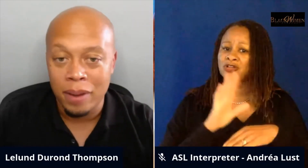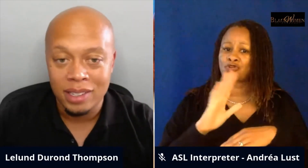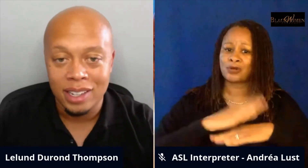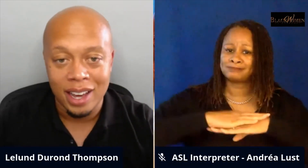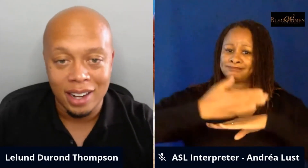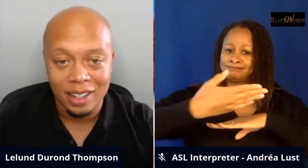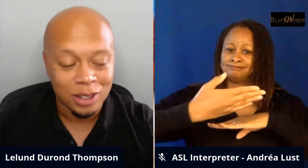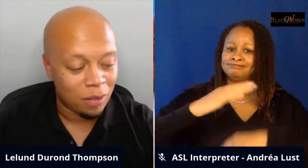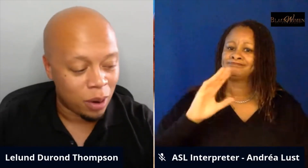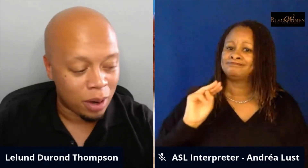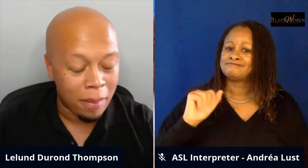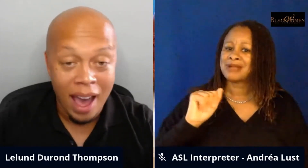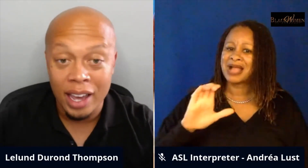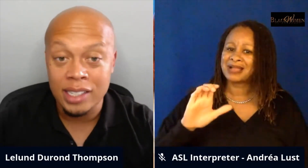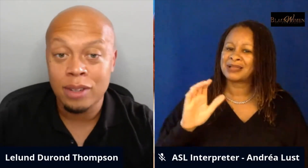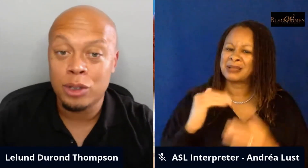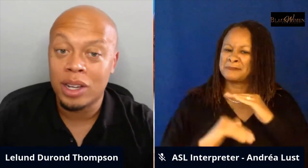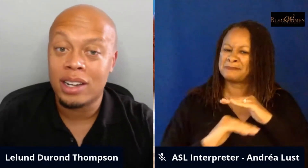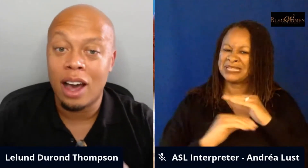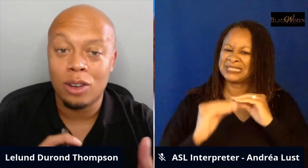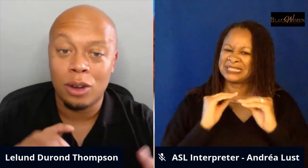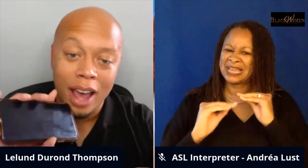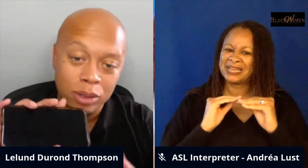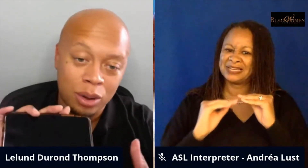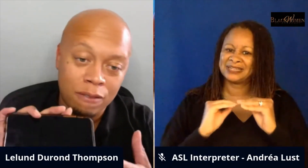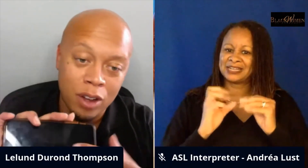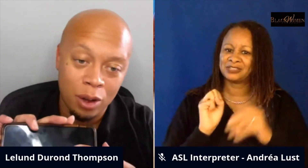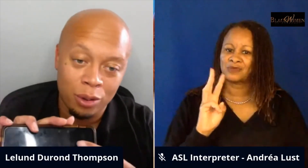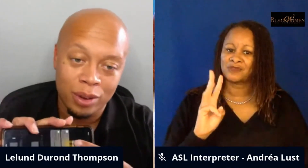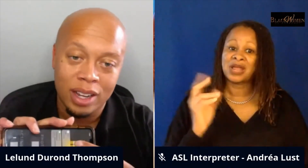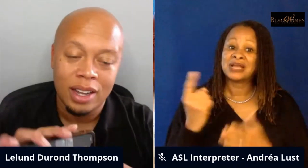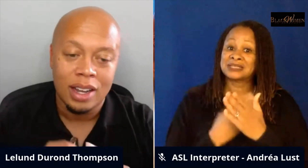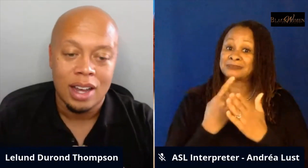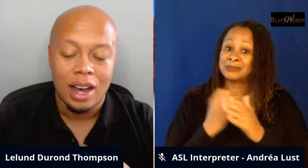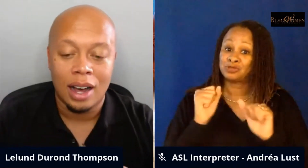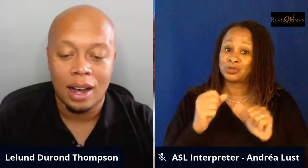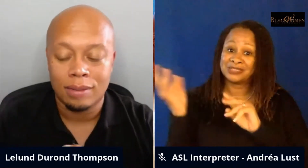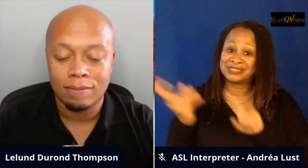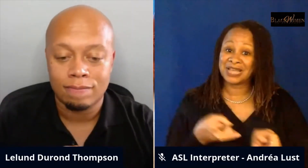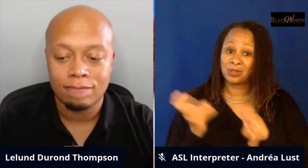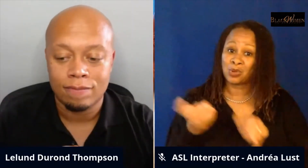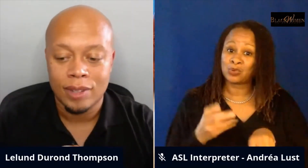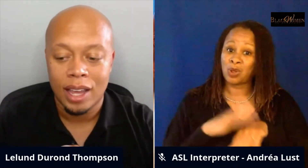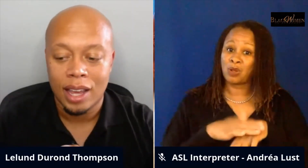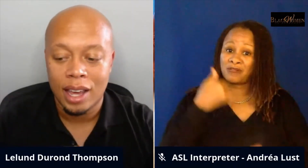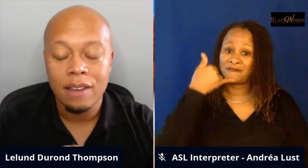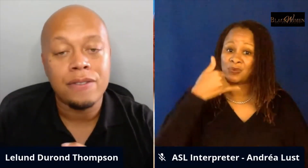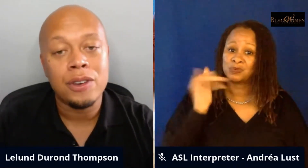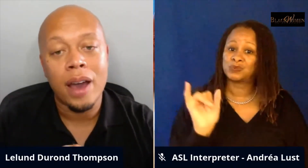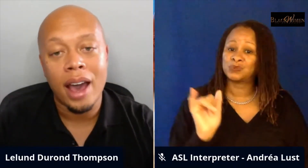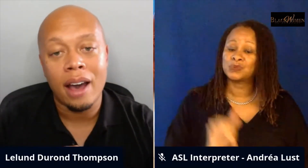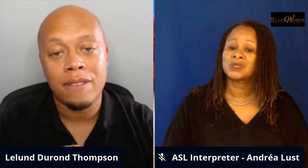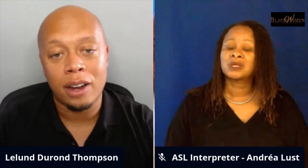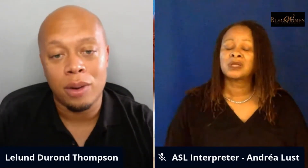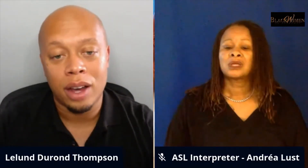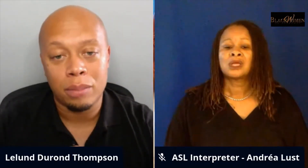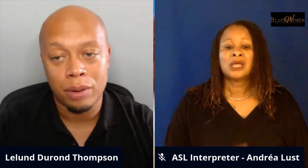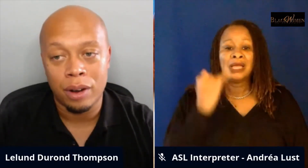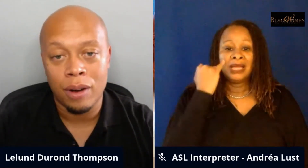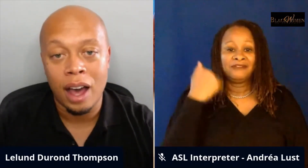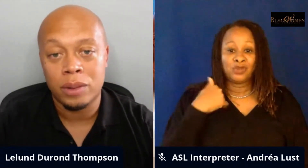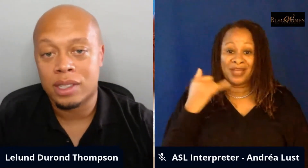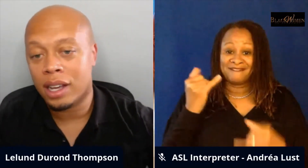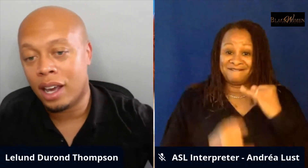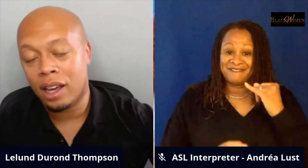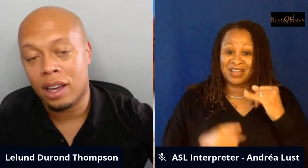like their basic editing software on a Mac. And sometimes you can download apps on a phone. If you have Final Cut